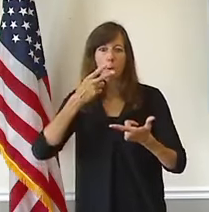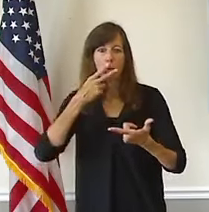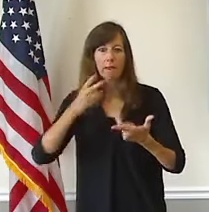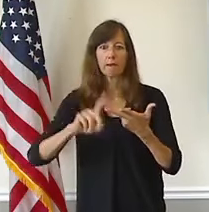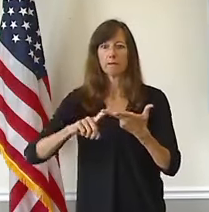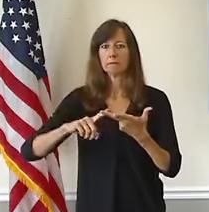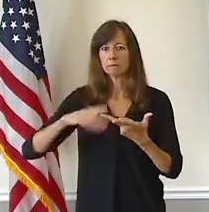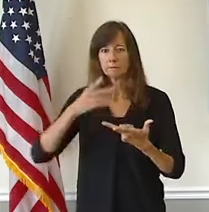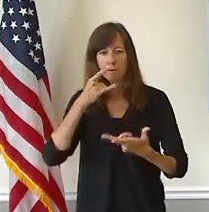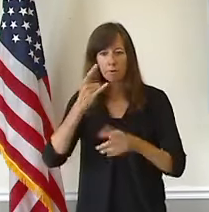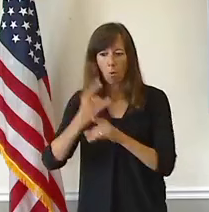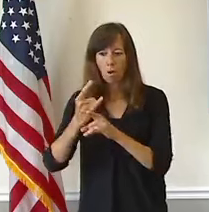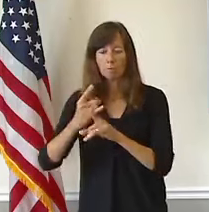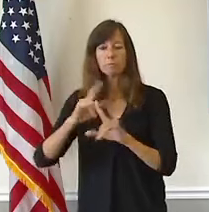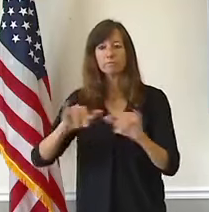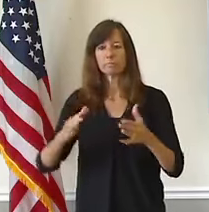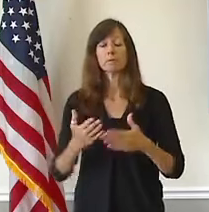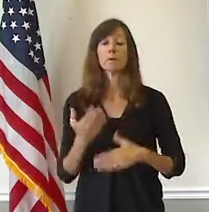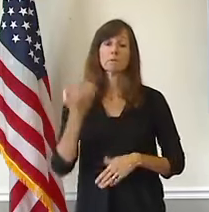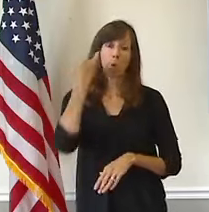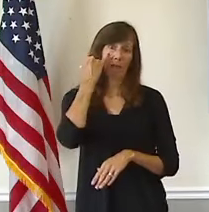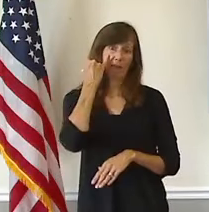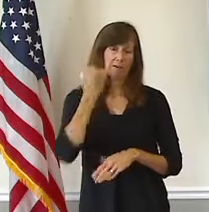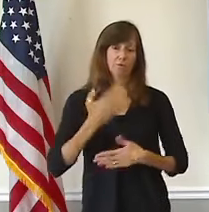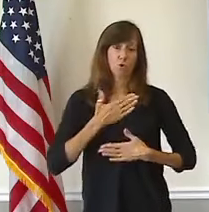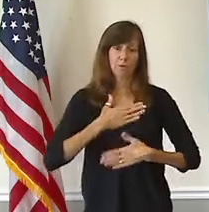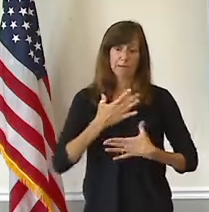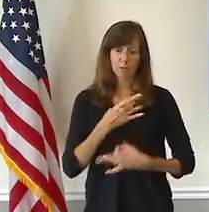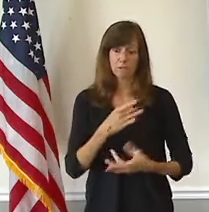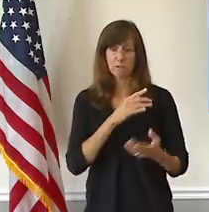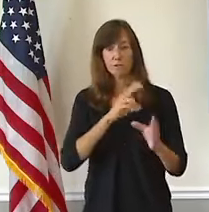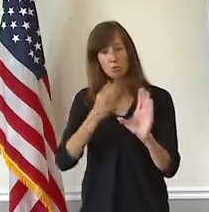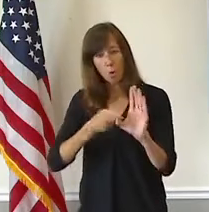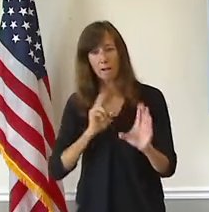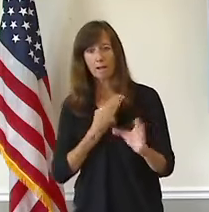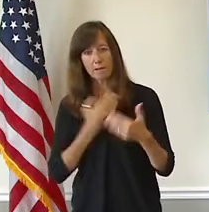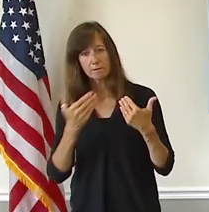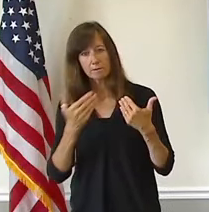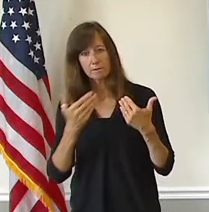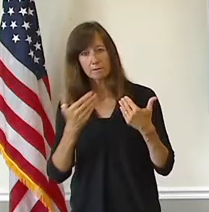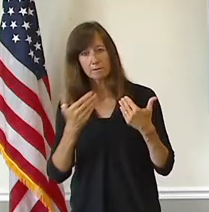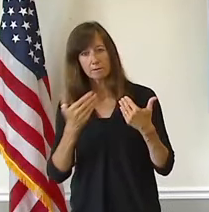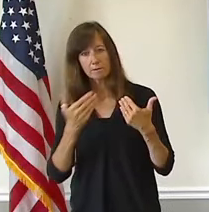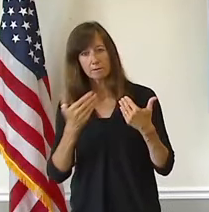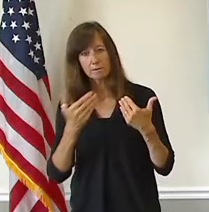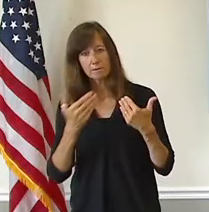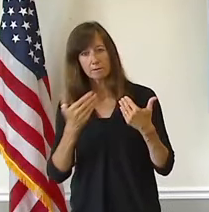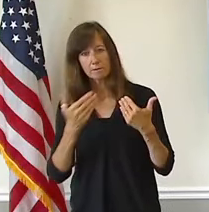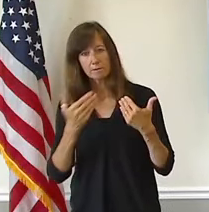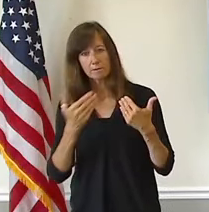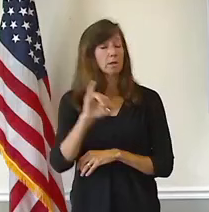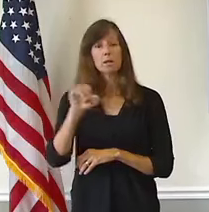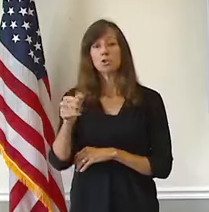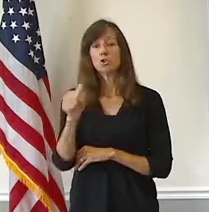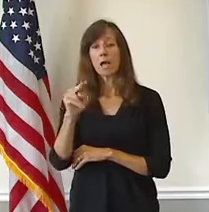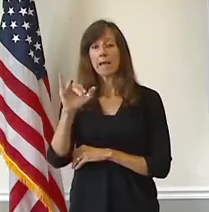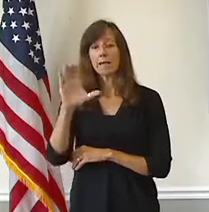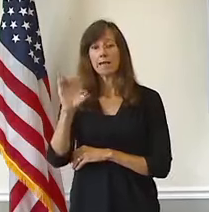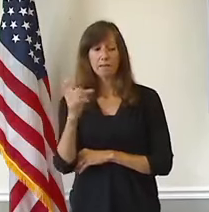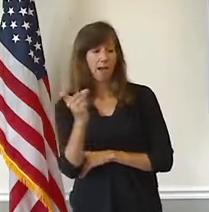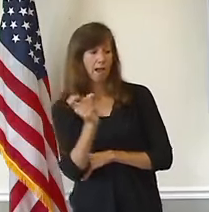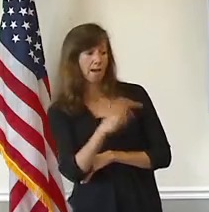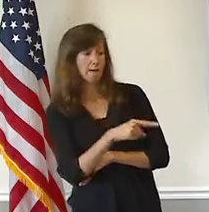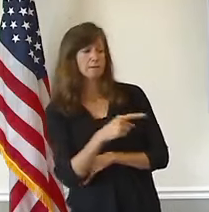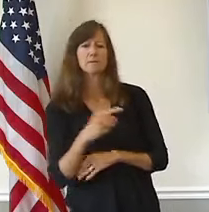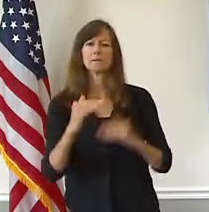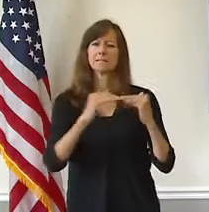If you're interested in joining us, please do. Janice, what's the status of the stabilization center? It is open, but not walk-in.